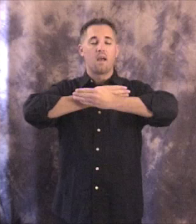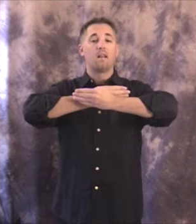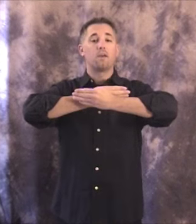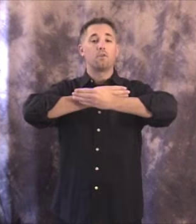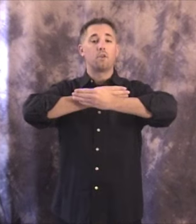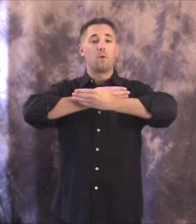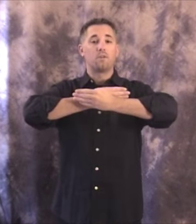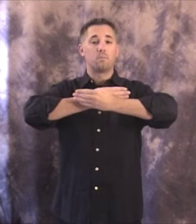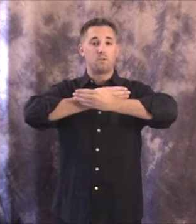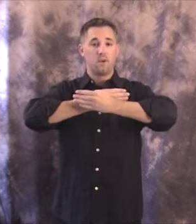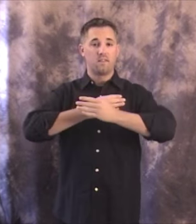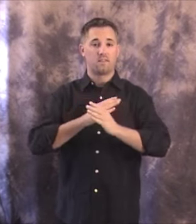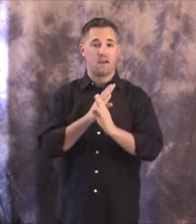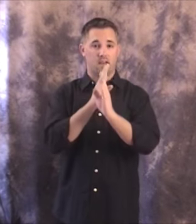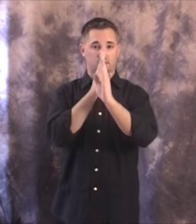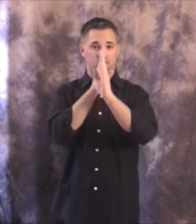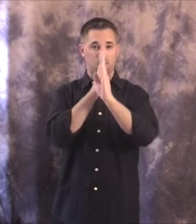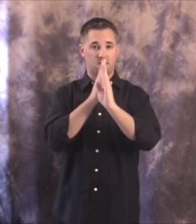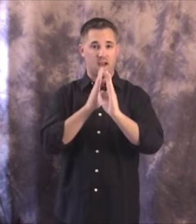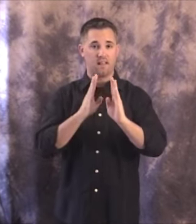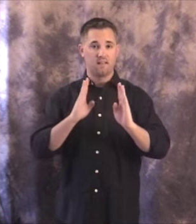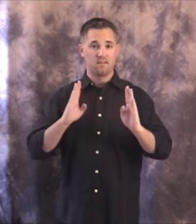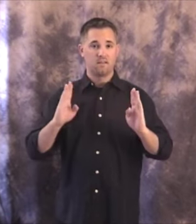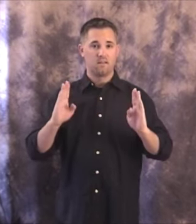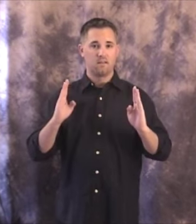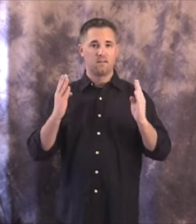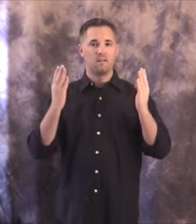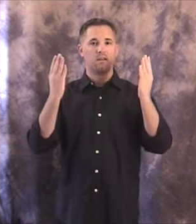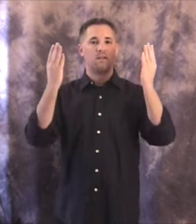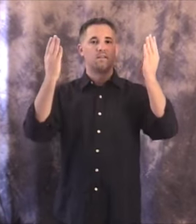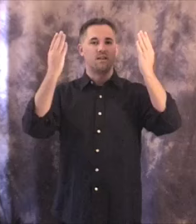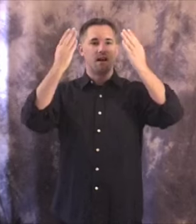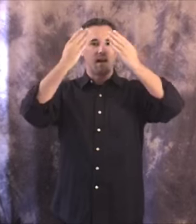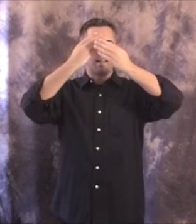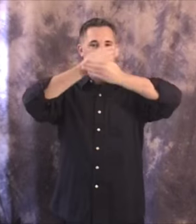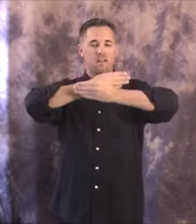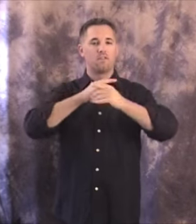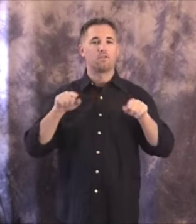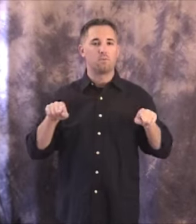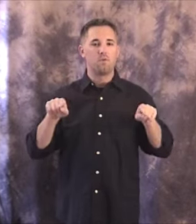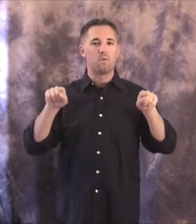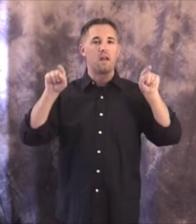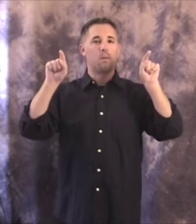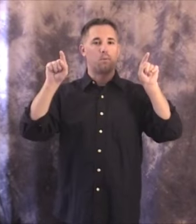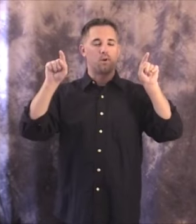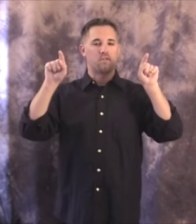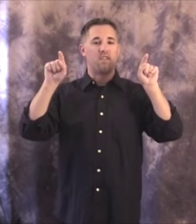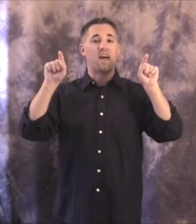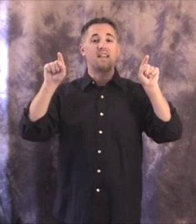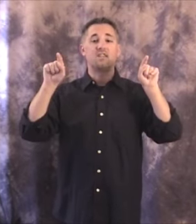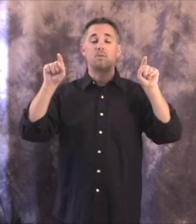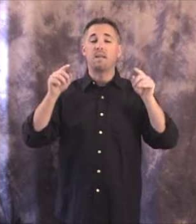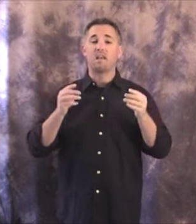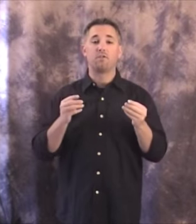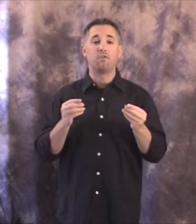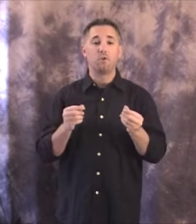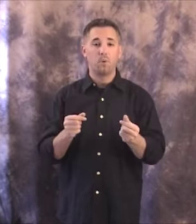Now you'll notice between the signs, from silent to night, there's a movement upwards. That needs to be as fluid